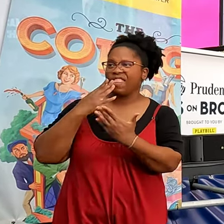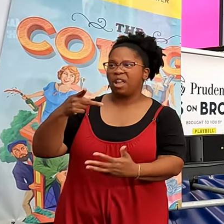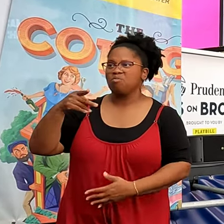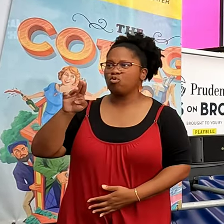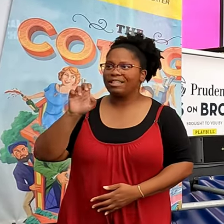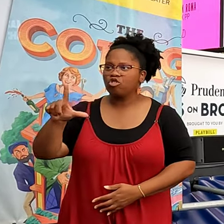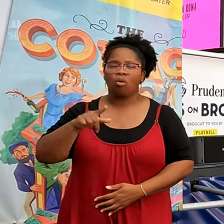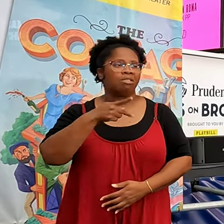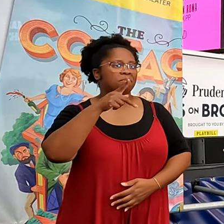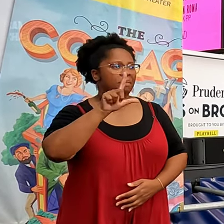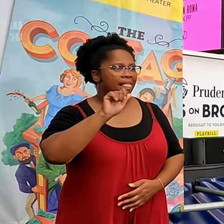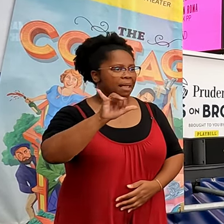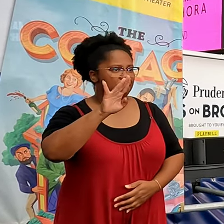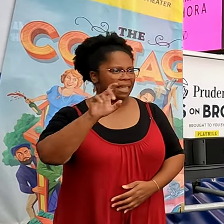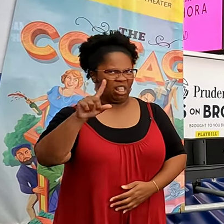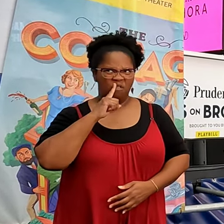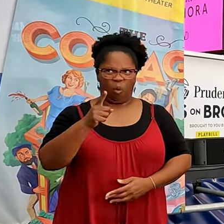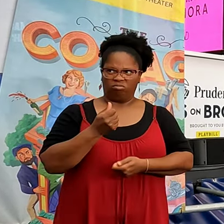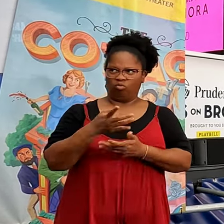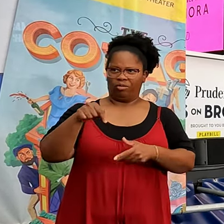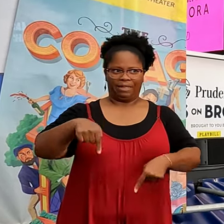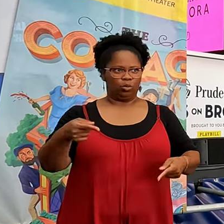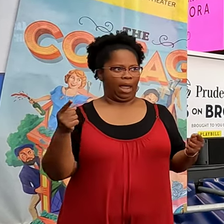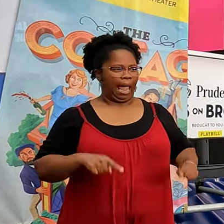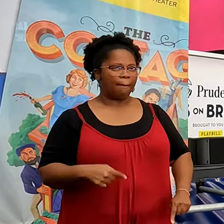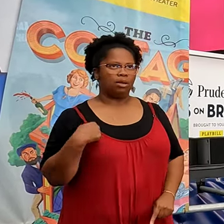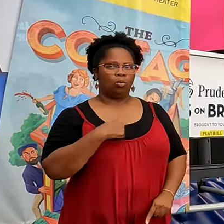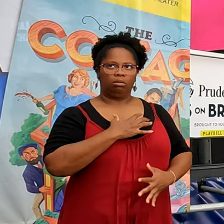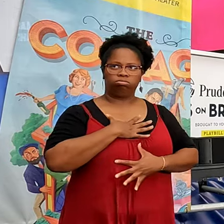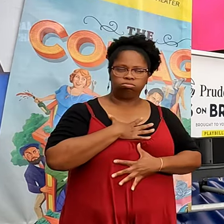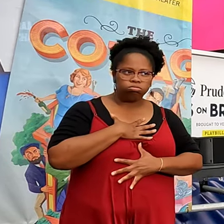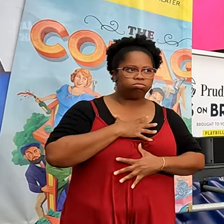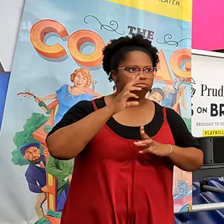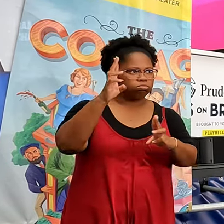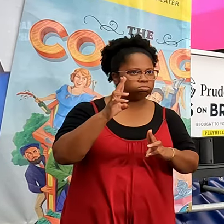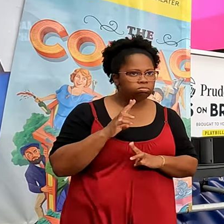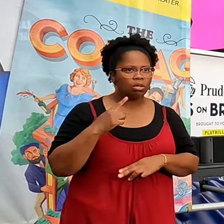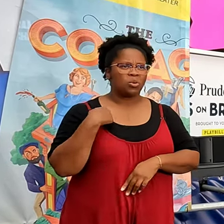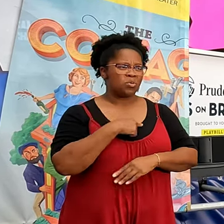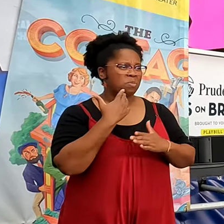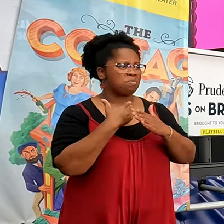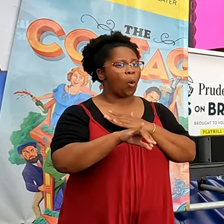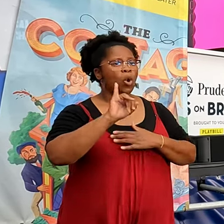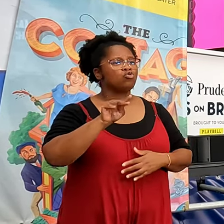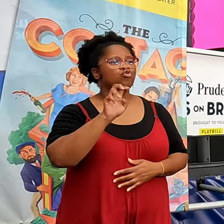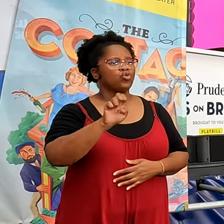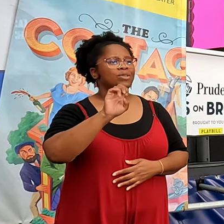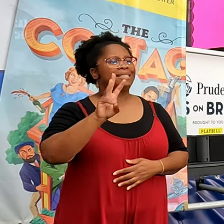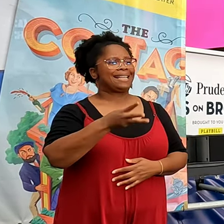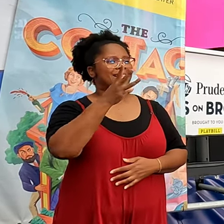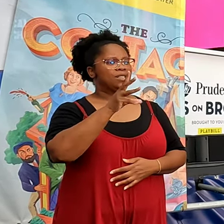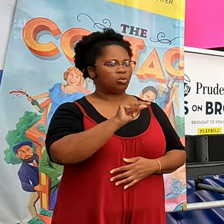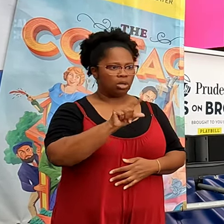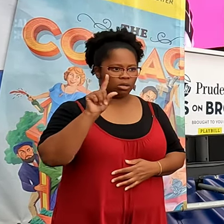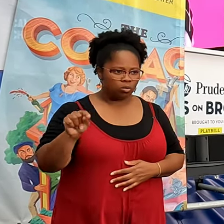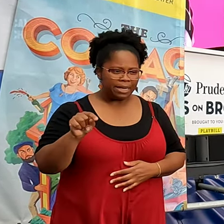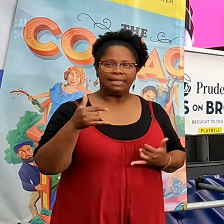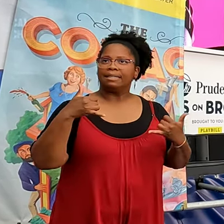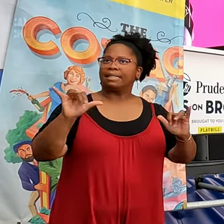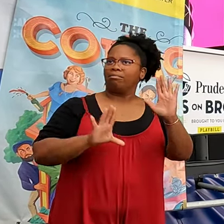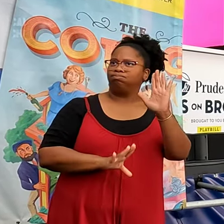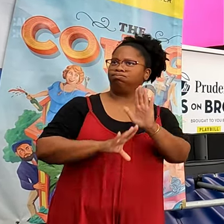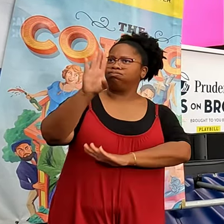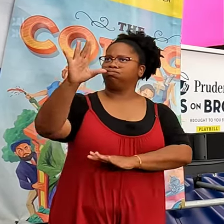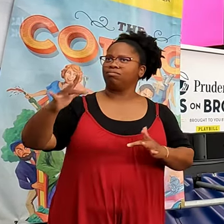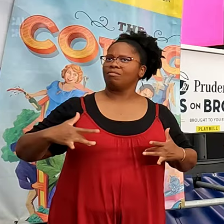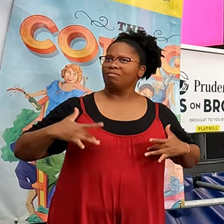and Playbill for making this happen for us. We are so honored. We were born in June 6th of 2020, and we're still here thriving. Nice.